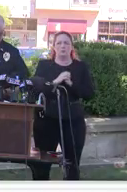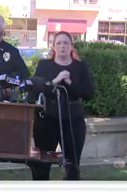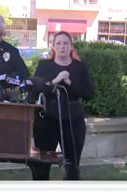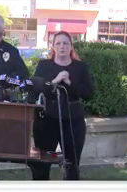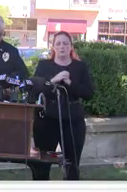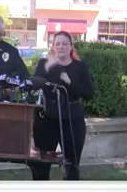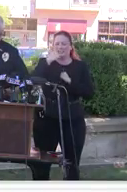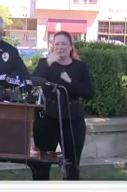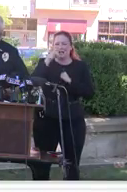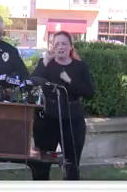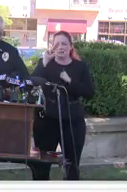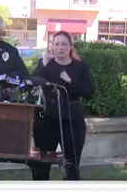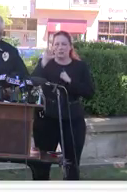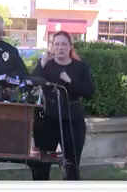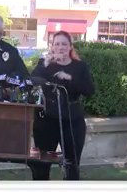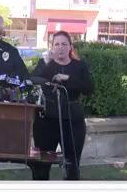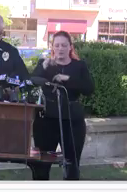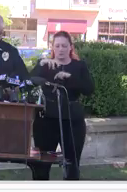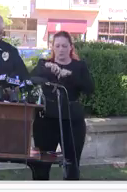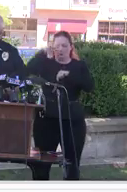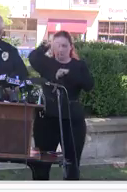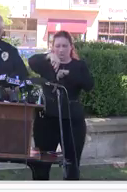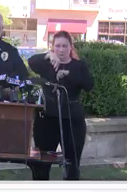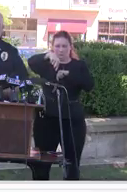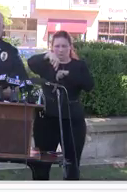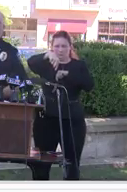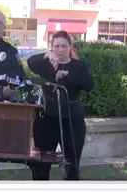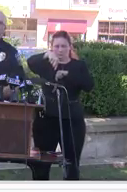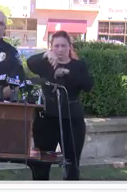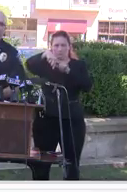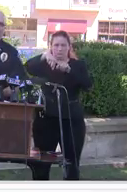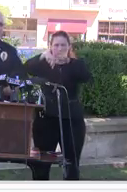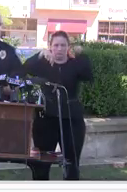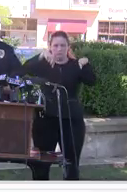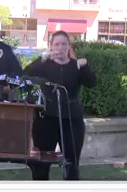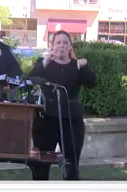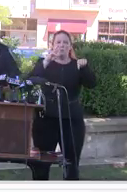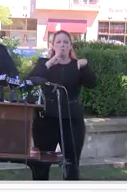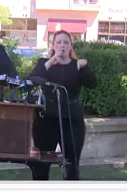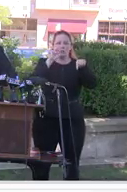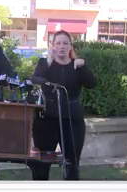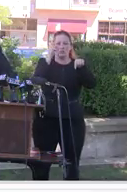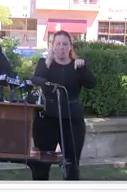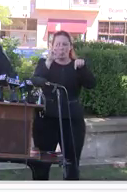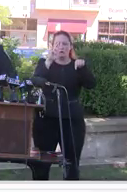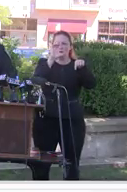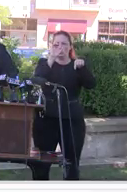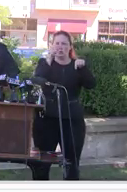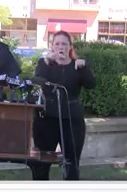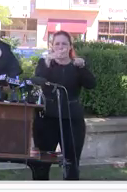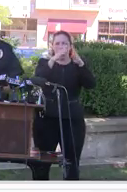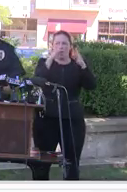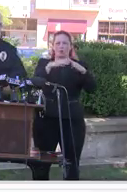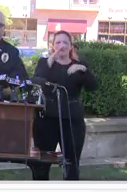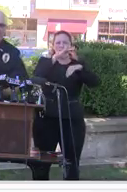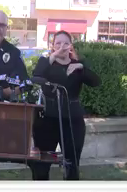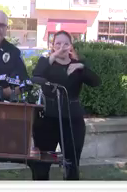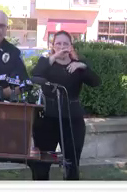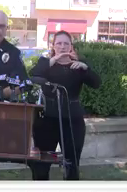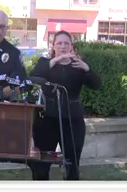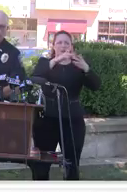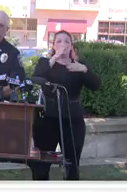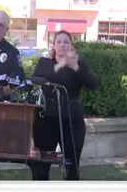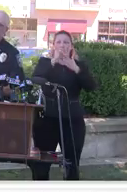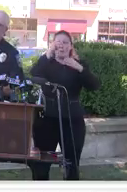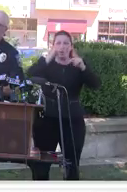Glass Nickel Pizza, the vacant Water Tower Chop House, and some of the apartments that were above these businesses that have